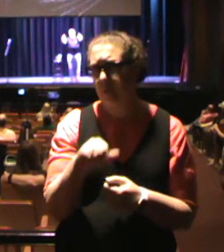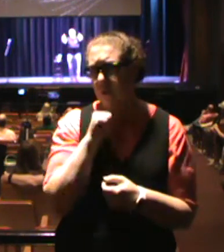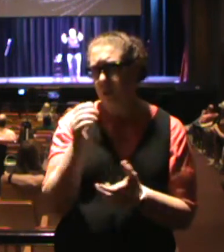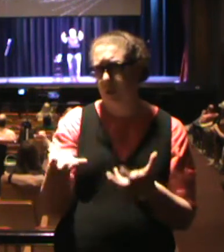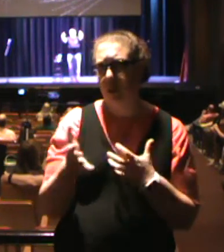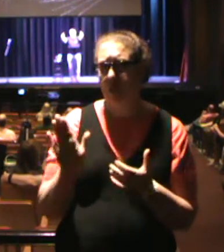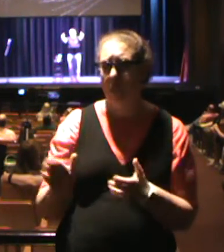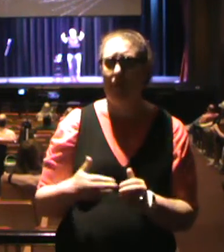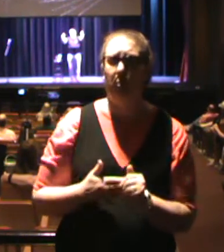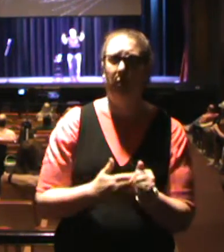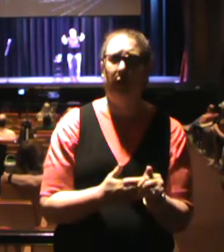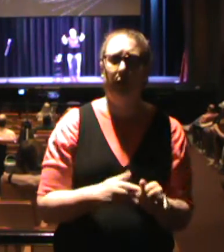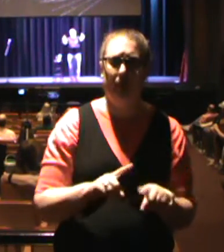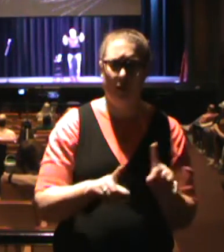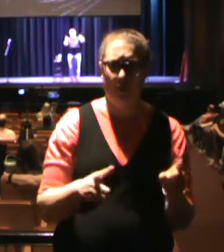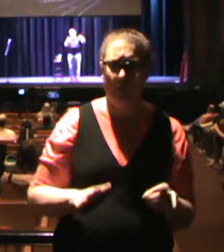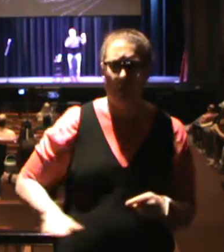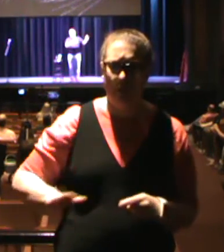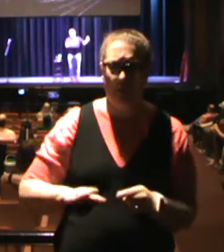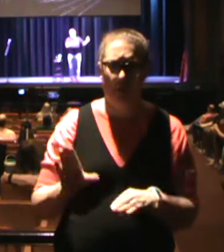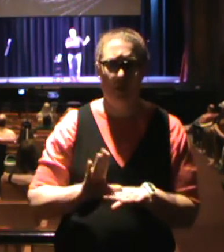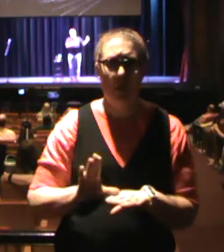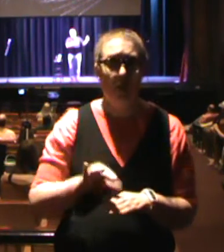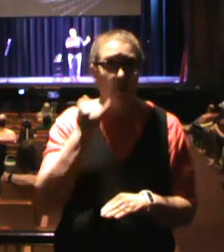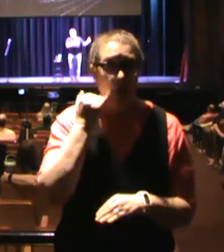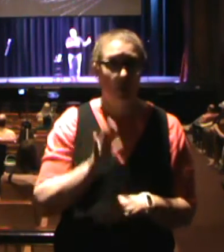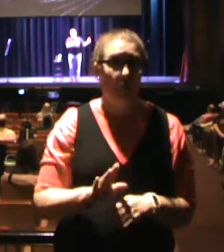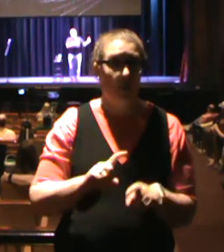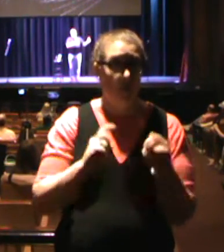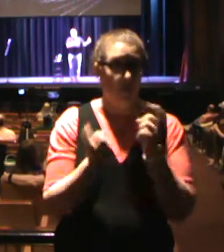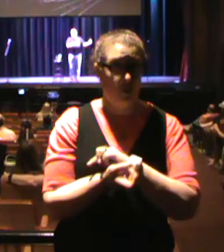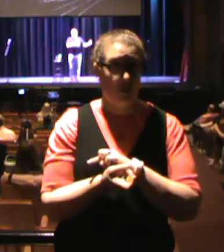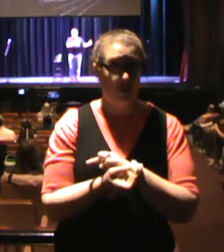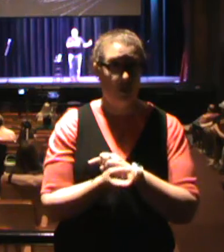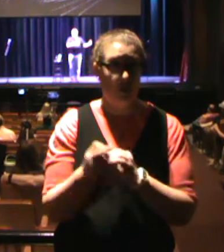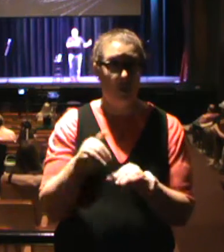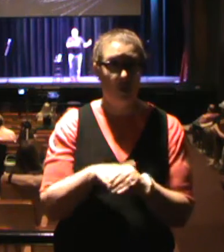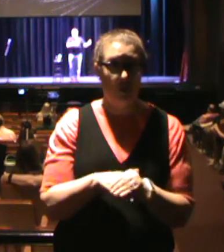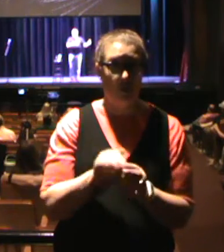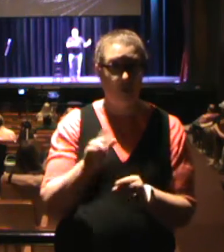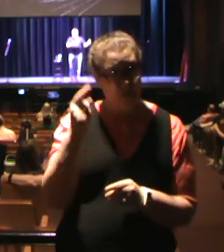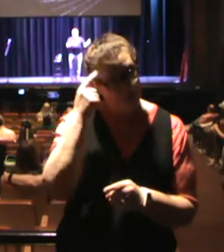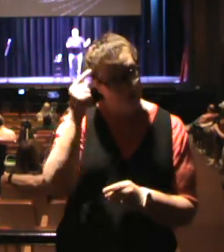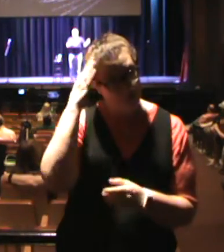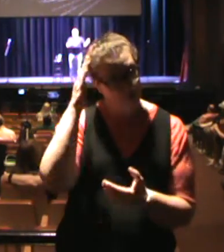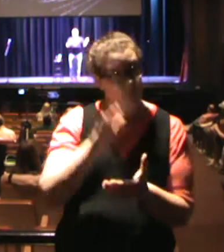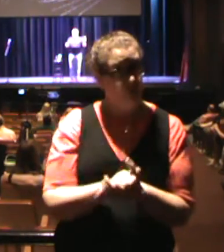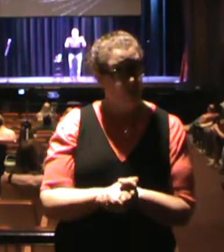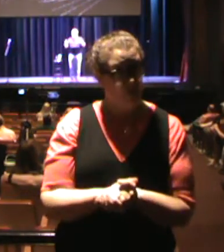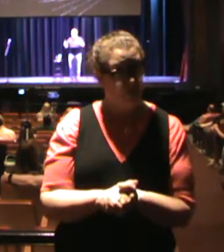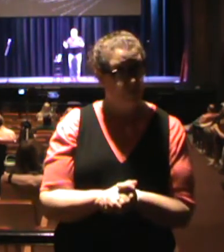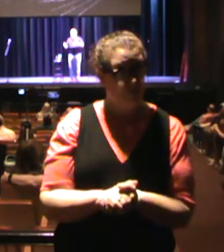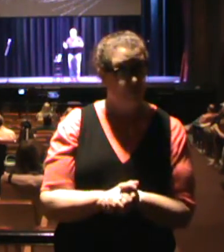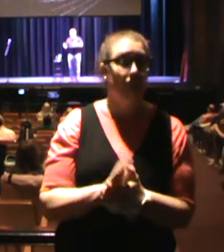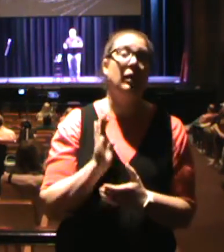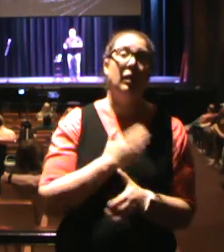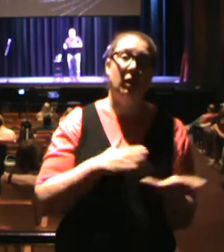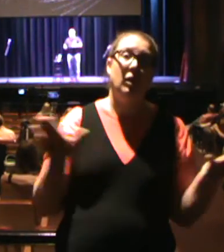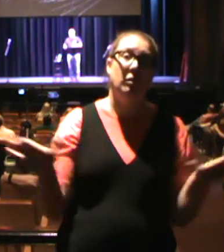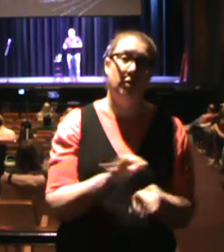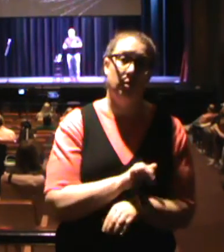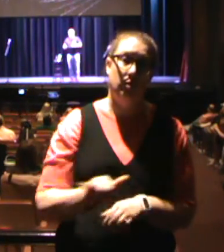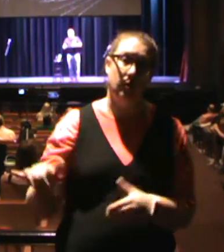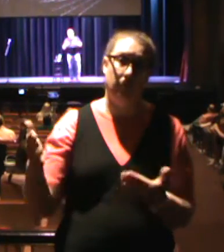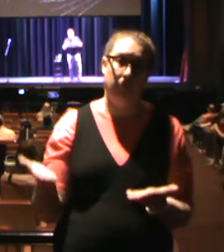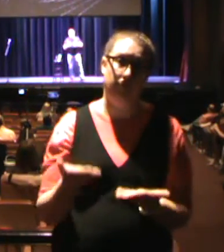them leading the different areas of the church if they had changed in what they thought or what they believed. And you know, we do that here at this church